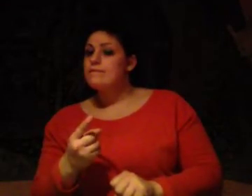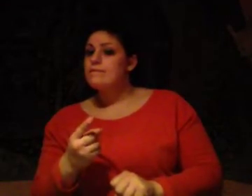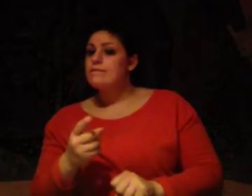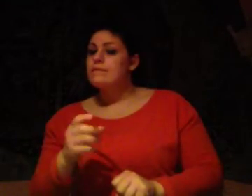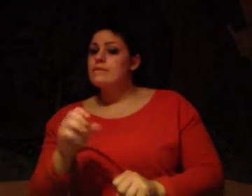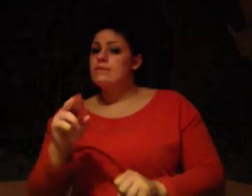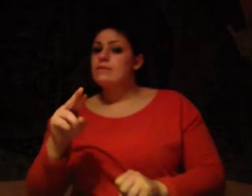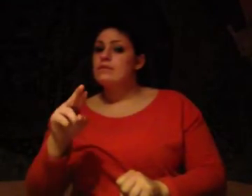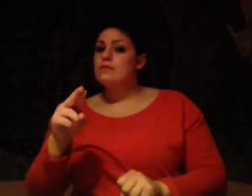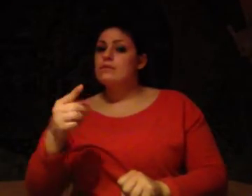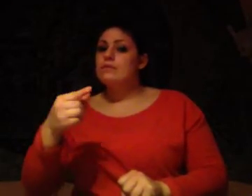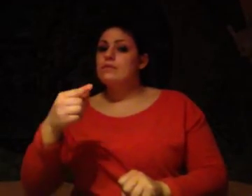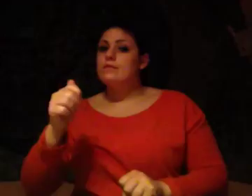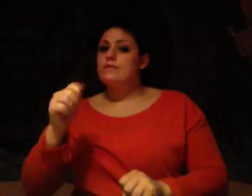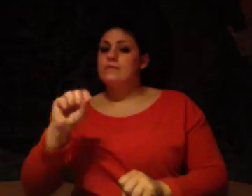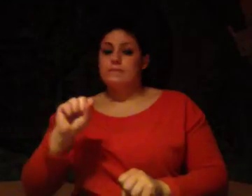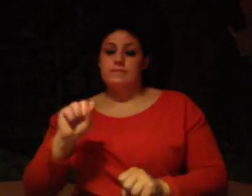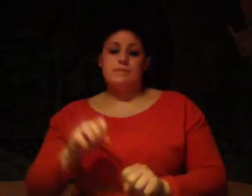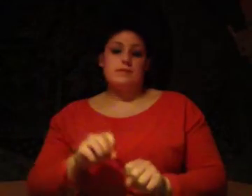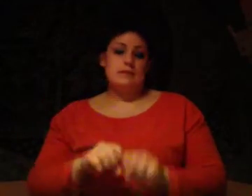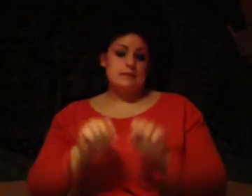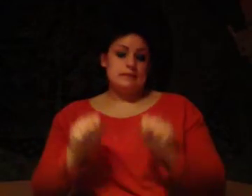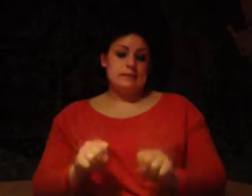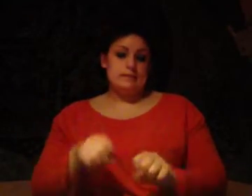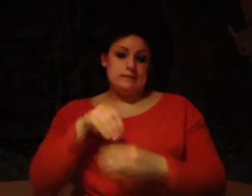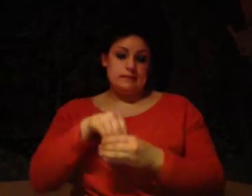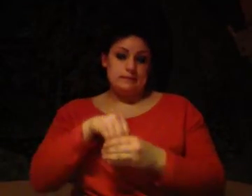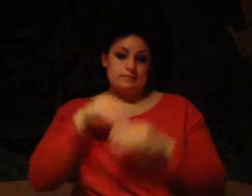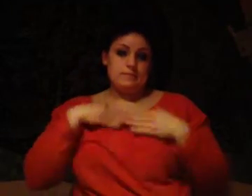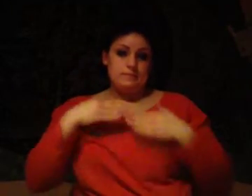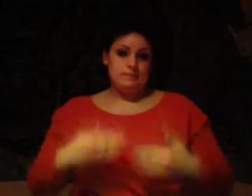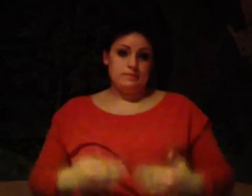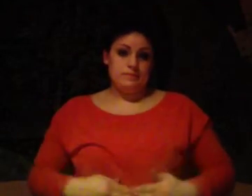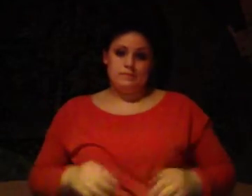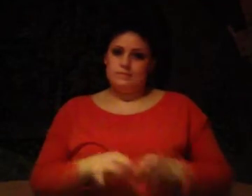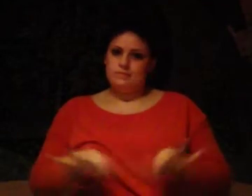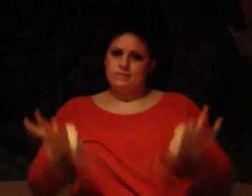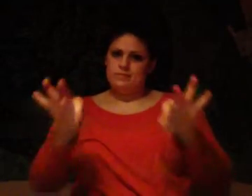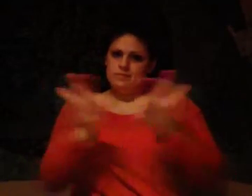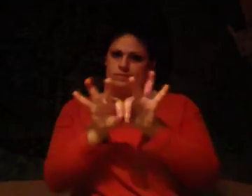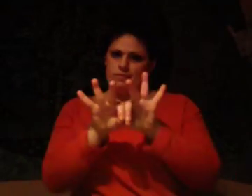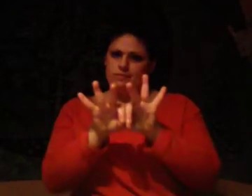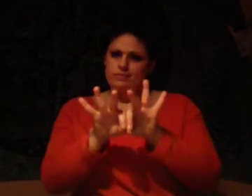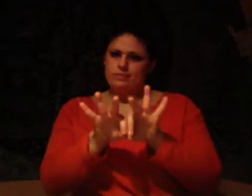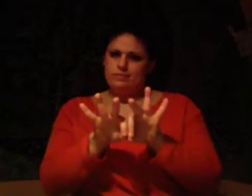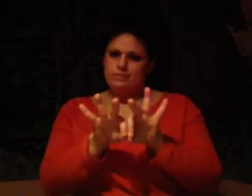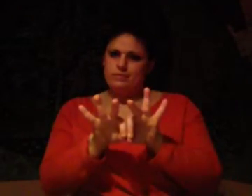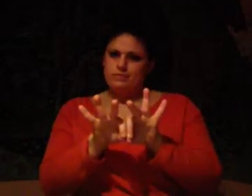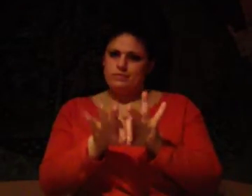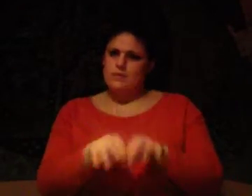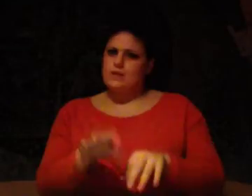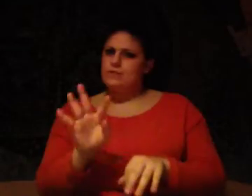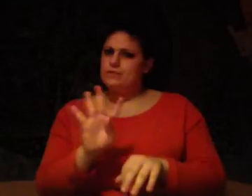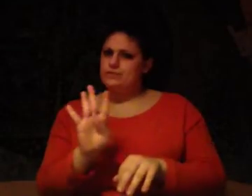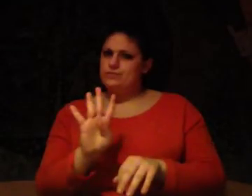also works in collaboration with every other organ system. The digestive system has 4 primary functions. First of